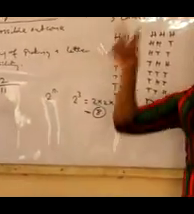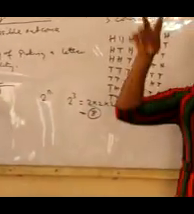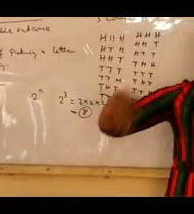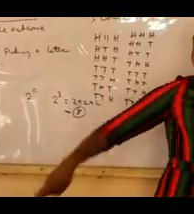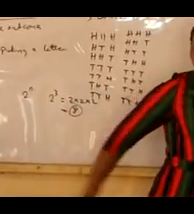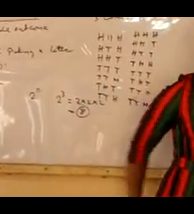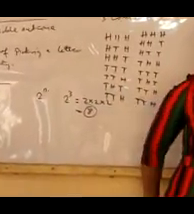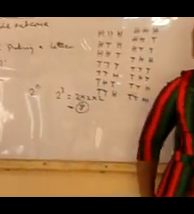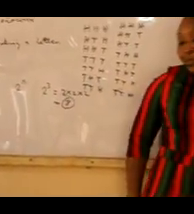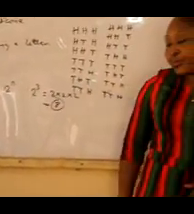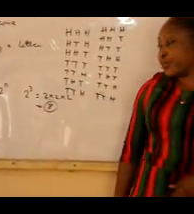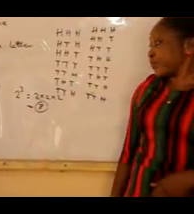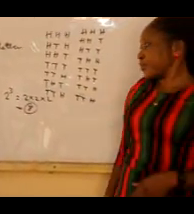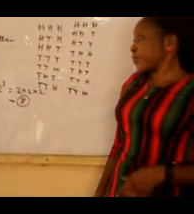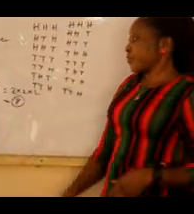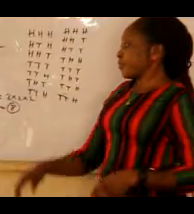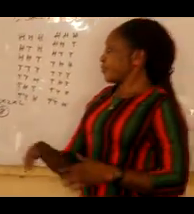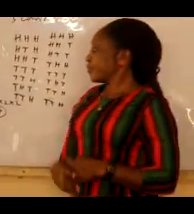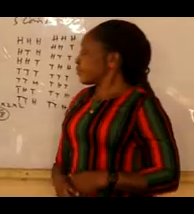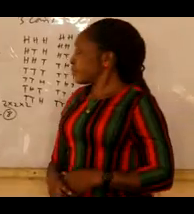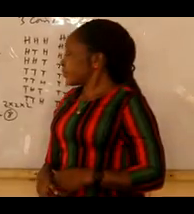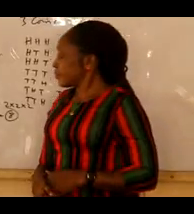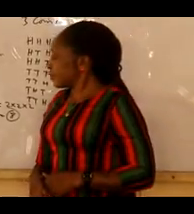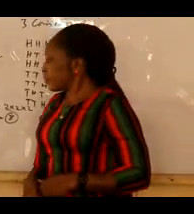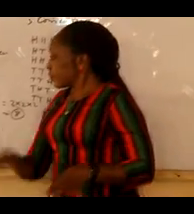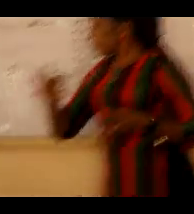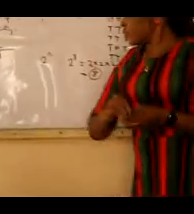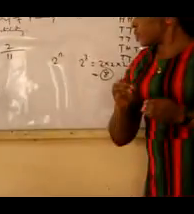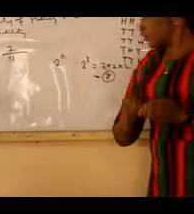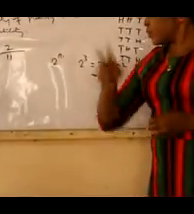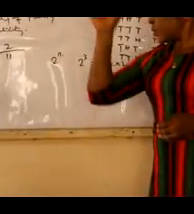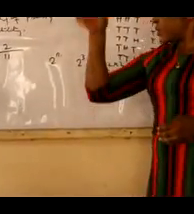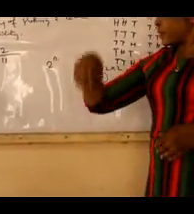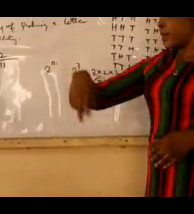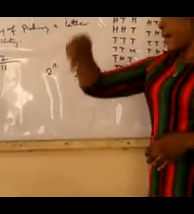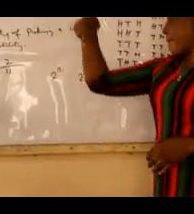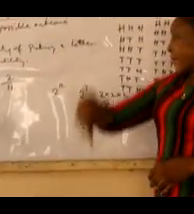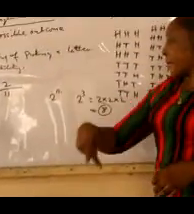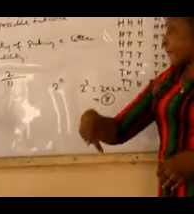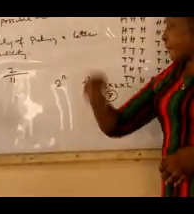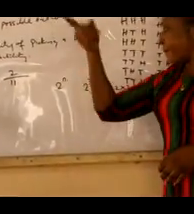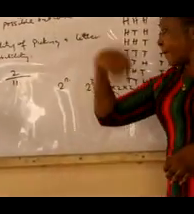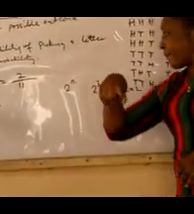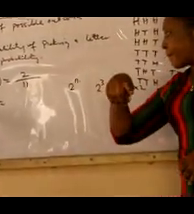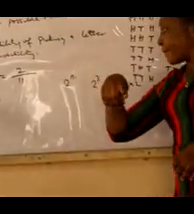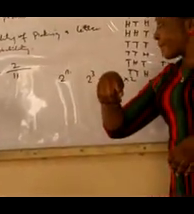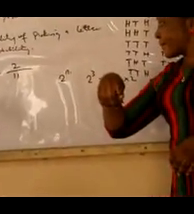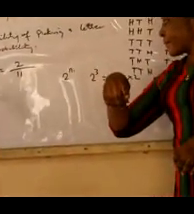2 tails. 3. P. Tail.